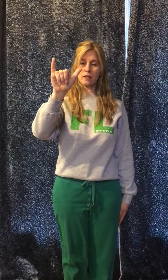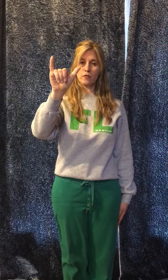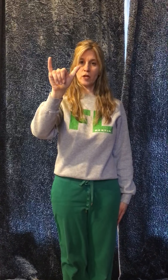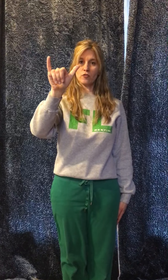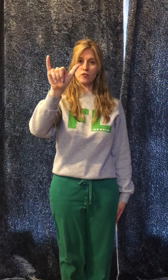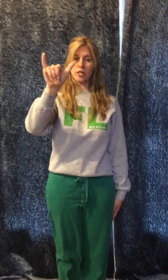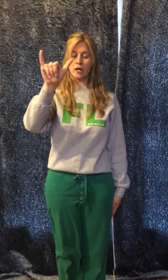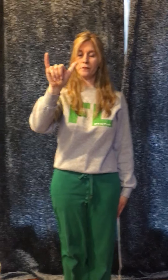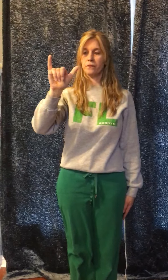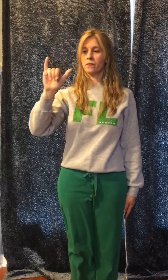other fingers are down.